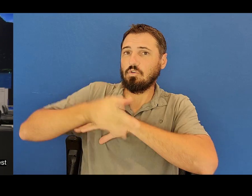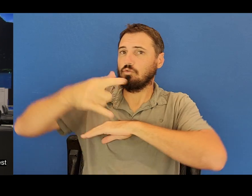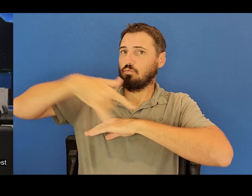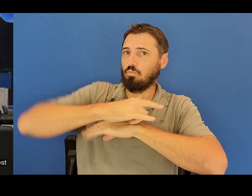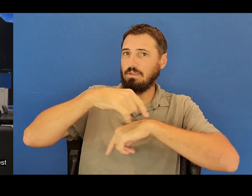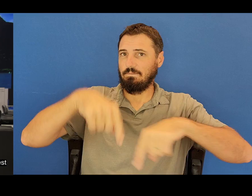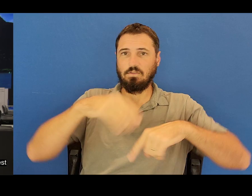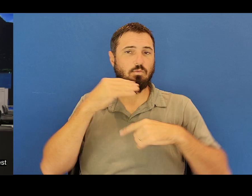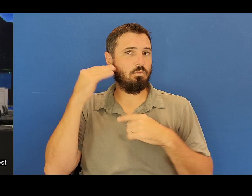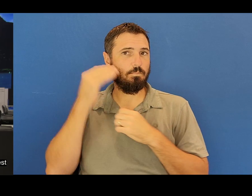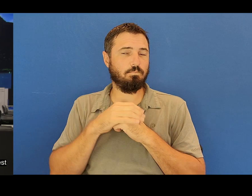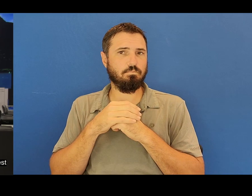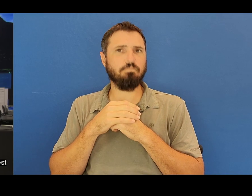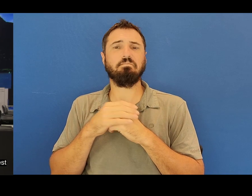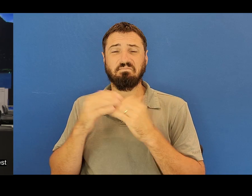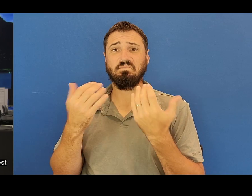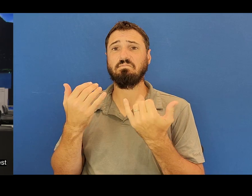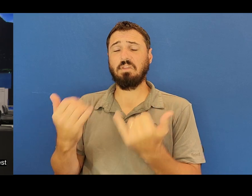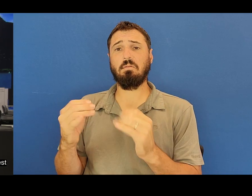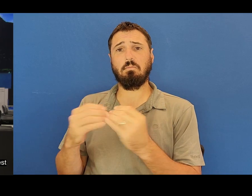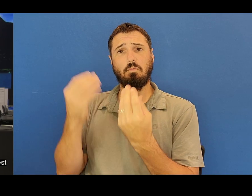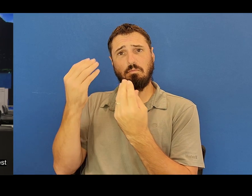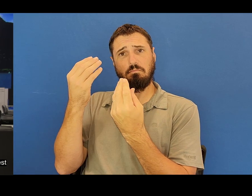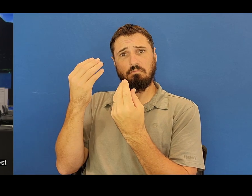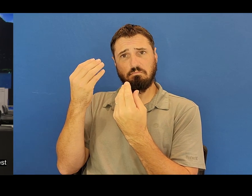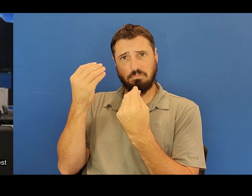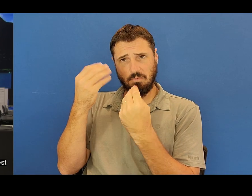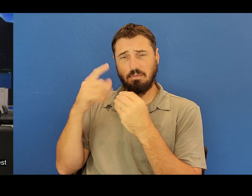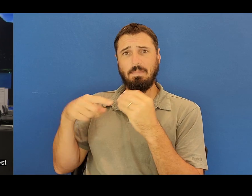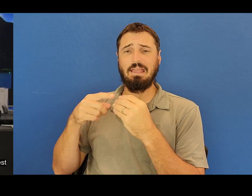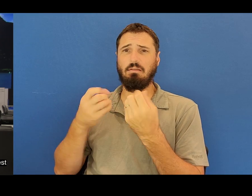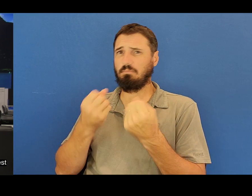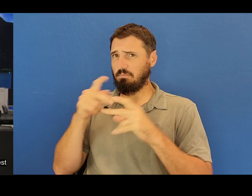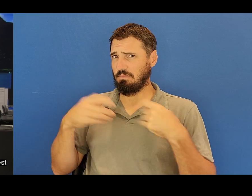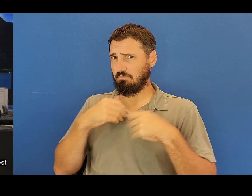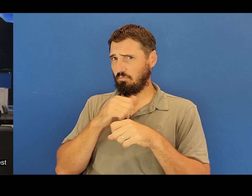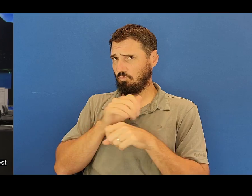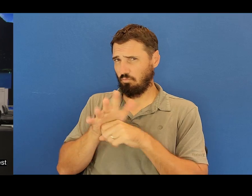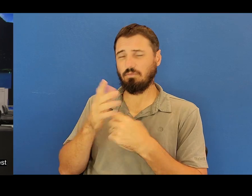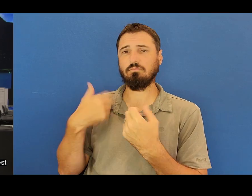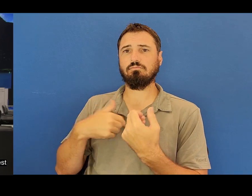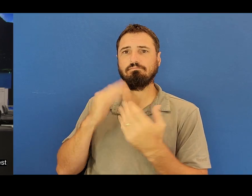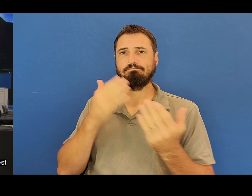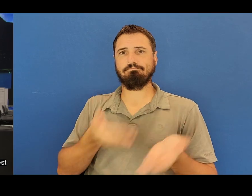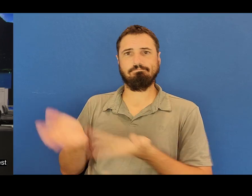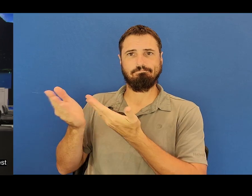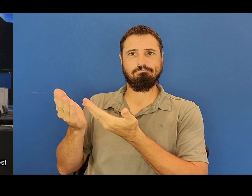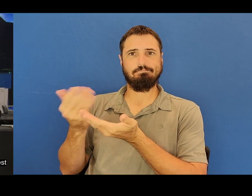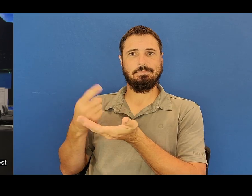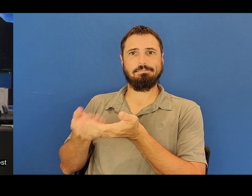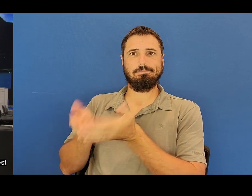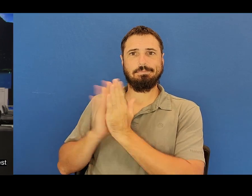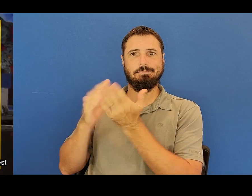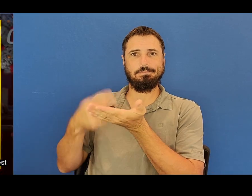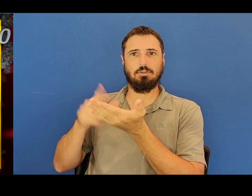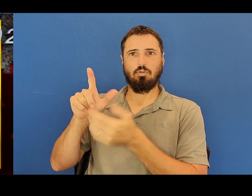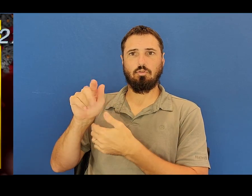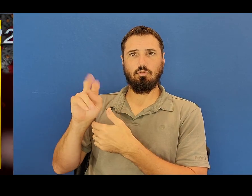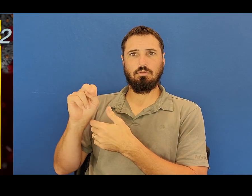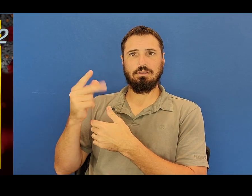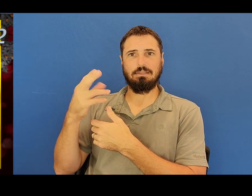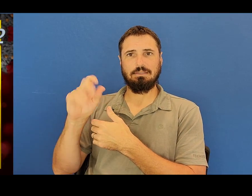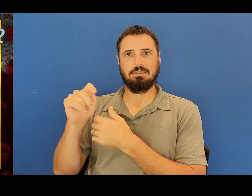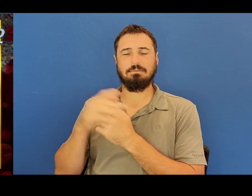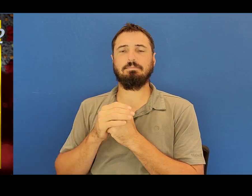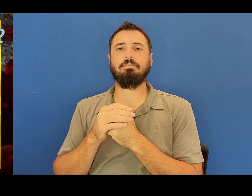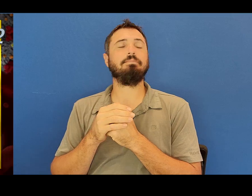return. For the latest on our case count, we turn to Kauai Deputy District Health Officer Lauren Guest.